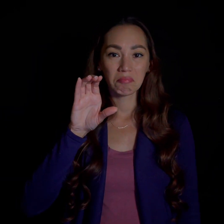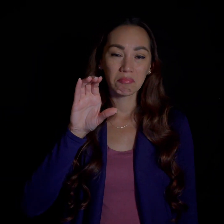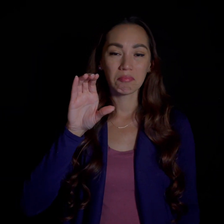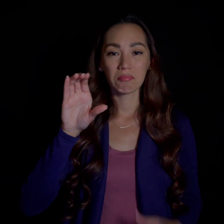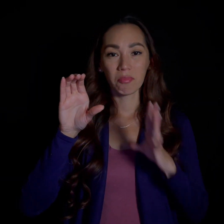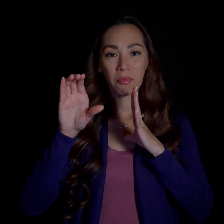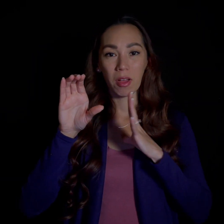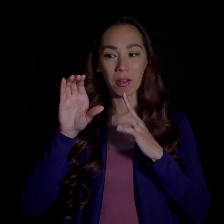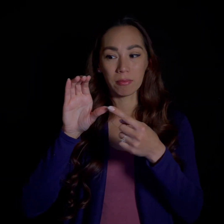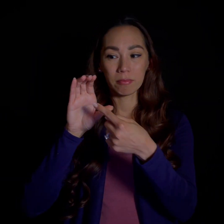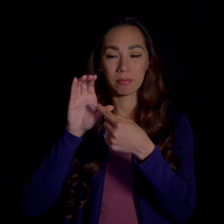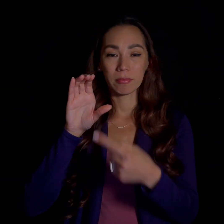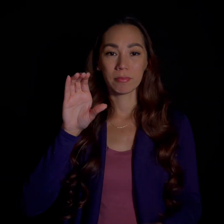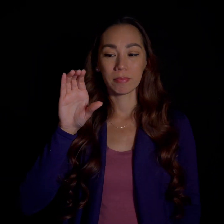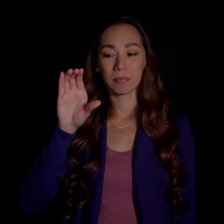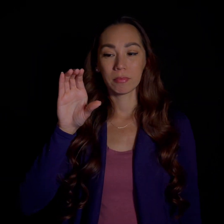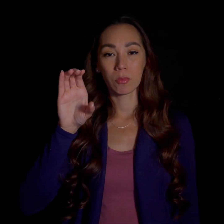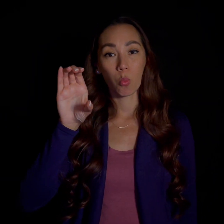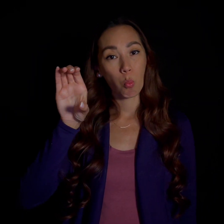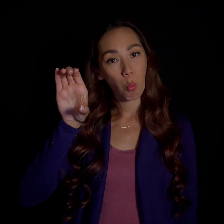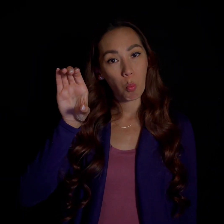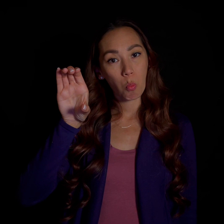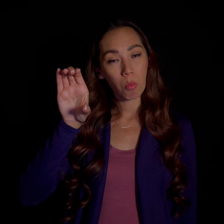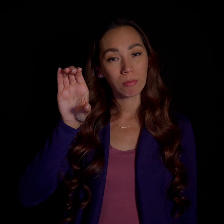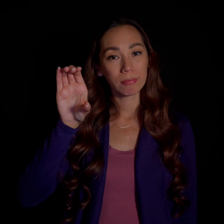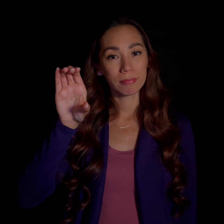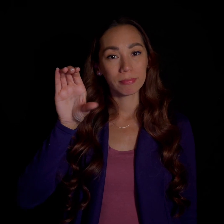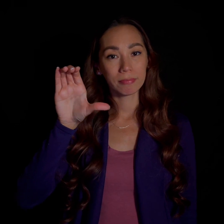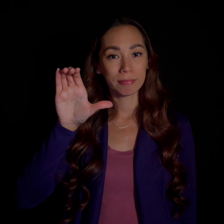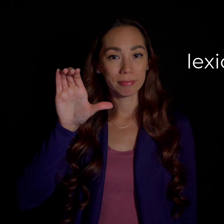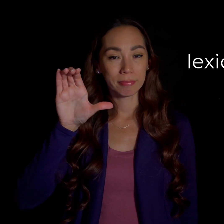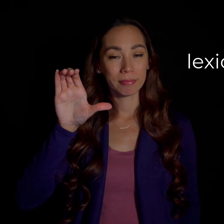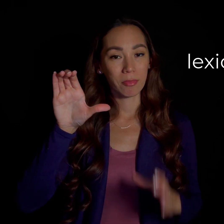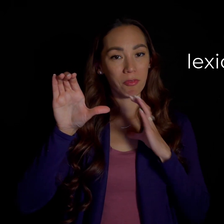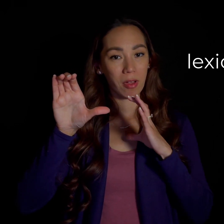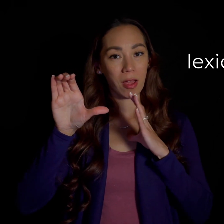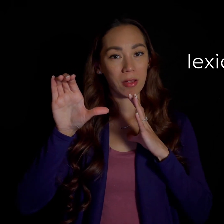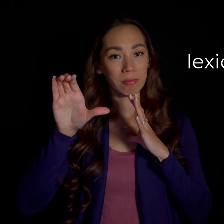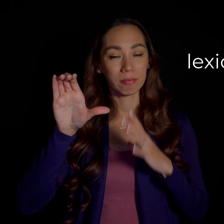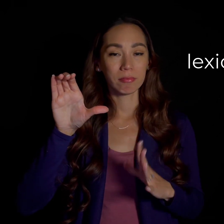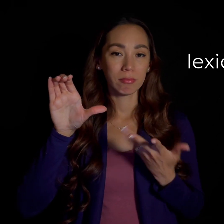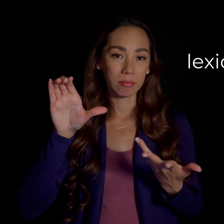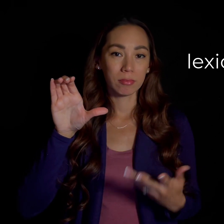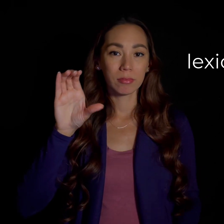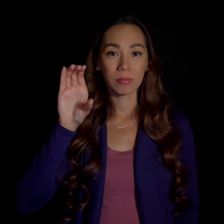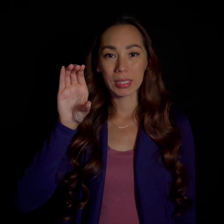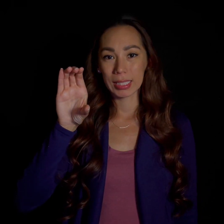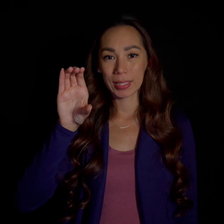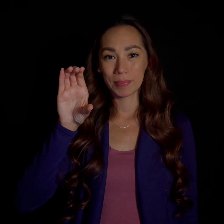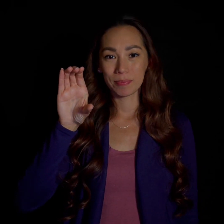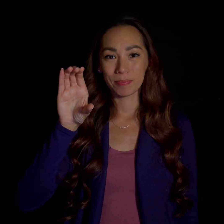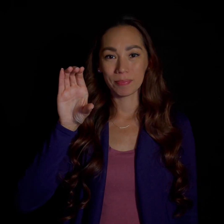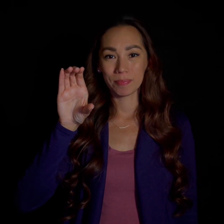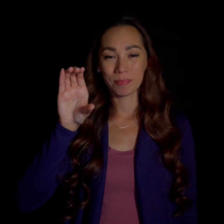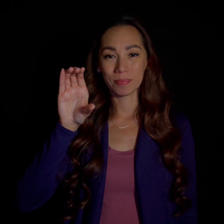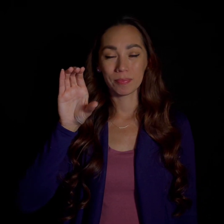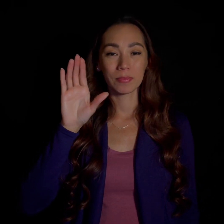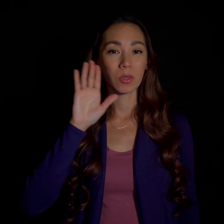bit, less round, and then the thumb sometimes is off to the side. Once you become more familiar with